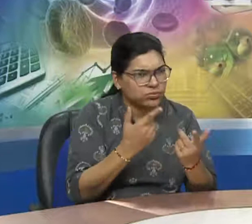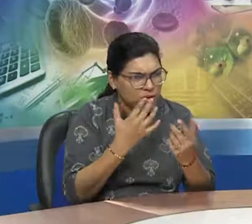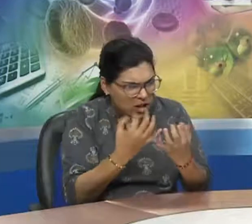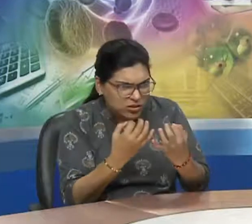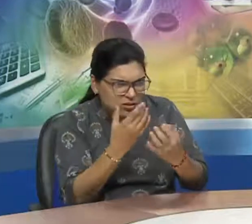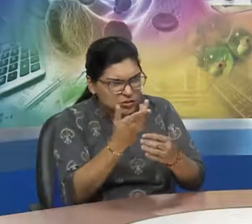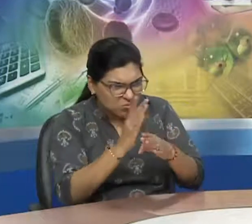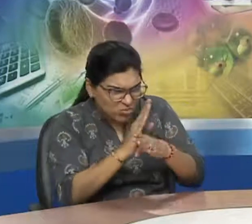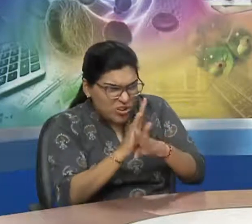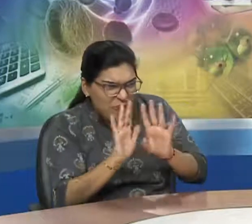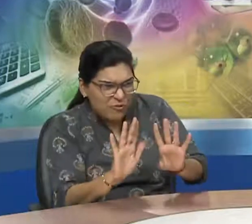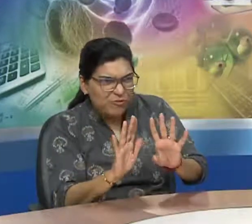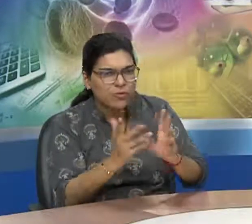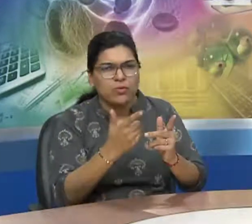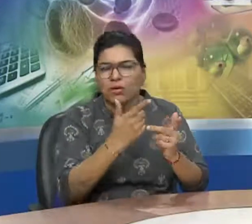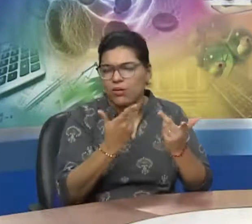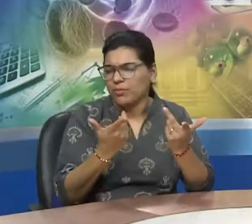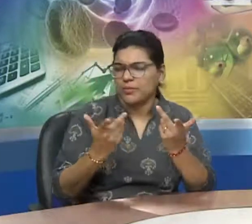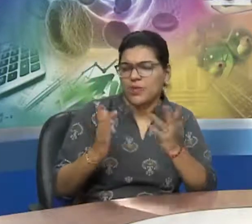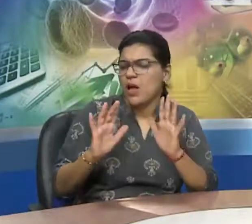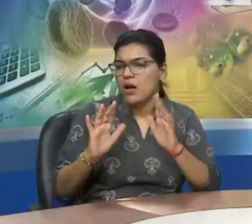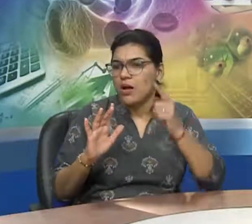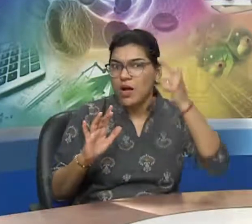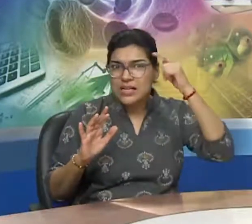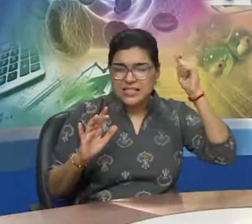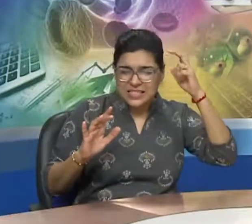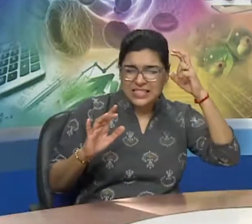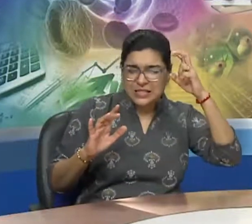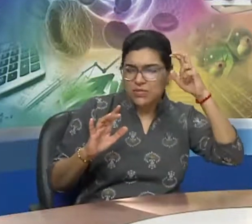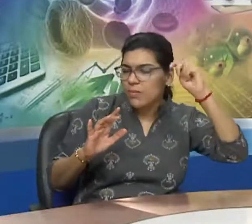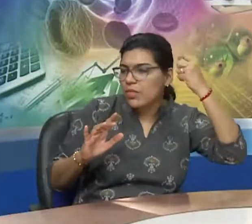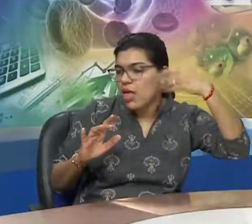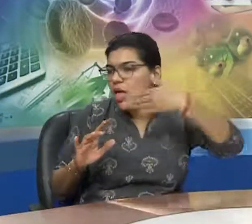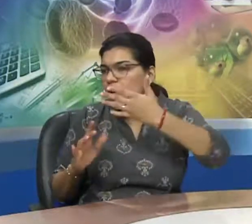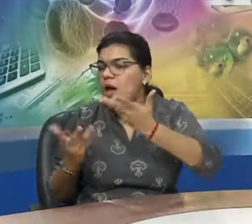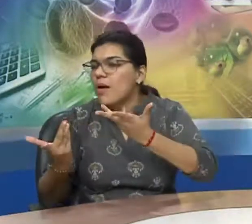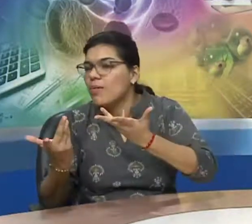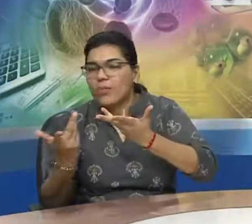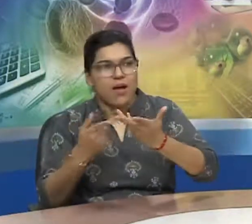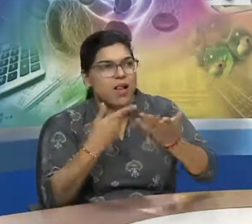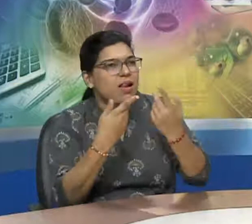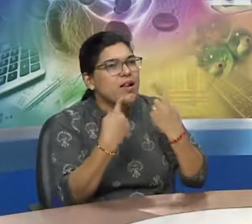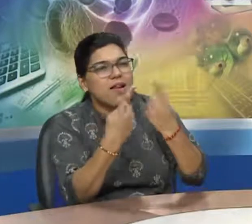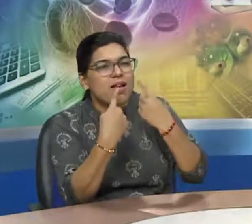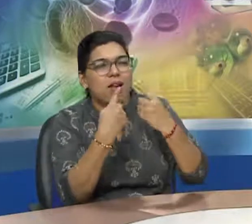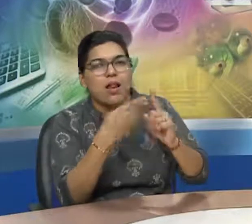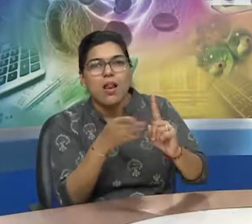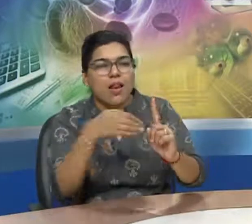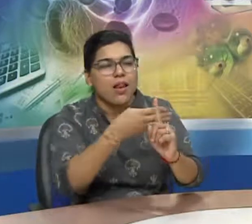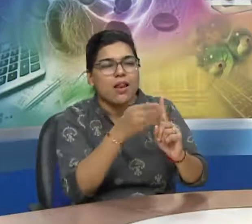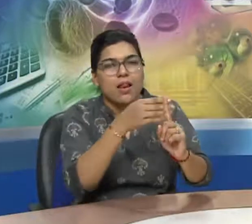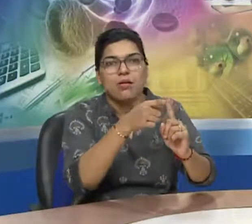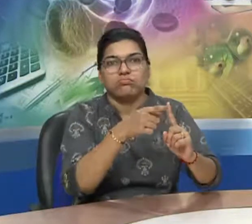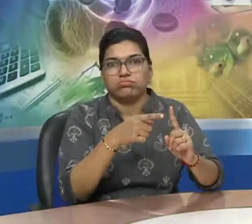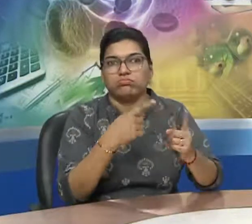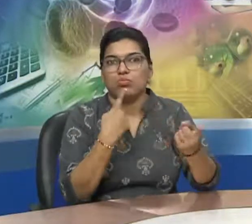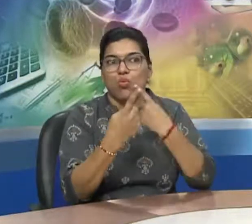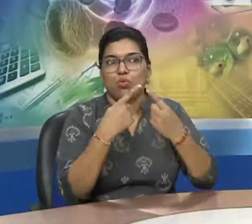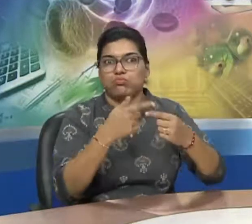We only say the nice things to them because we don't want to be seen